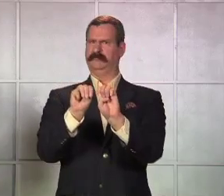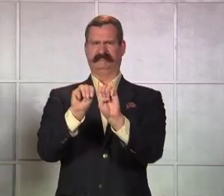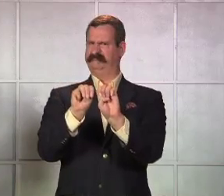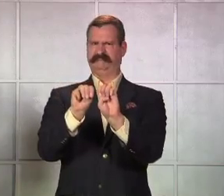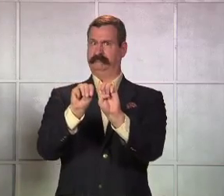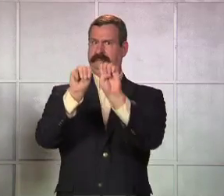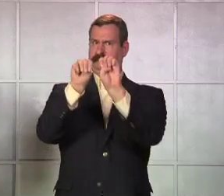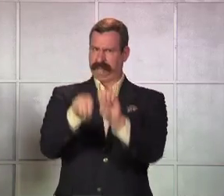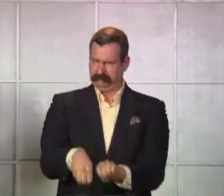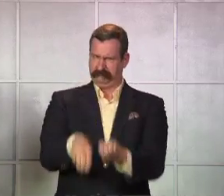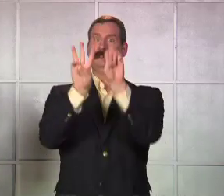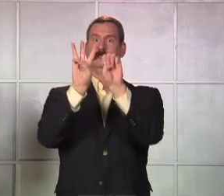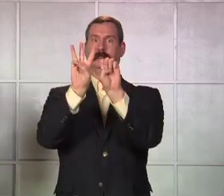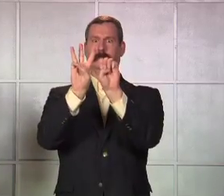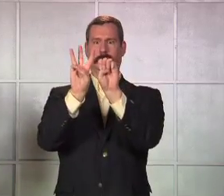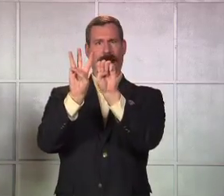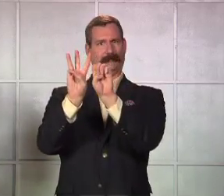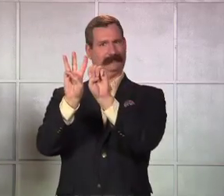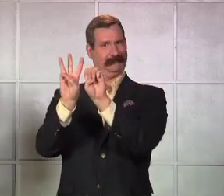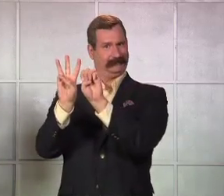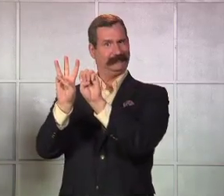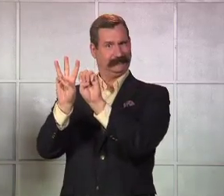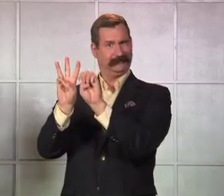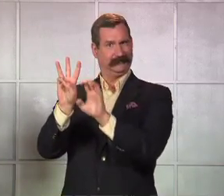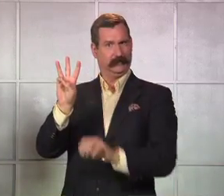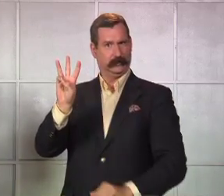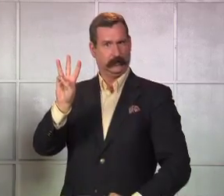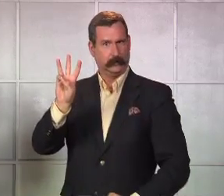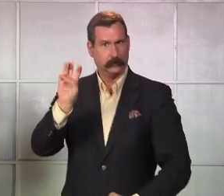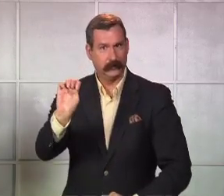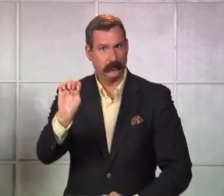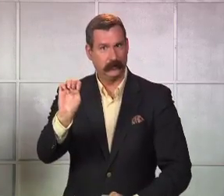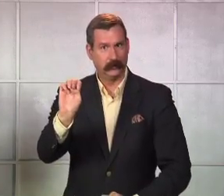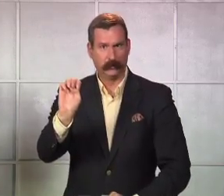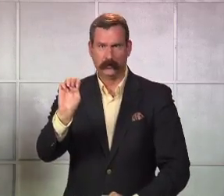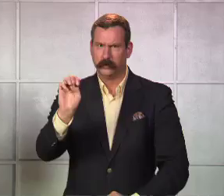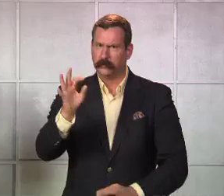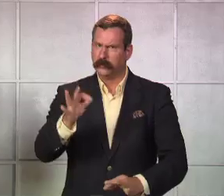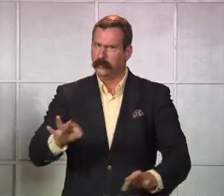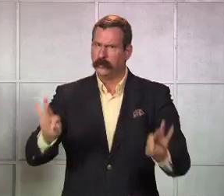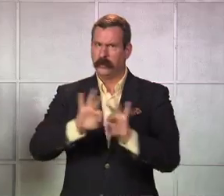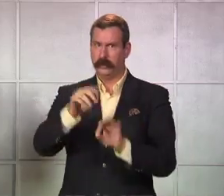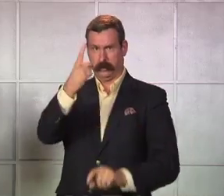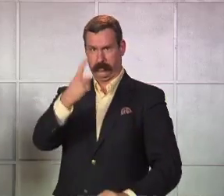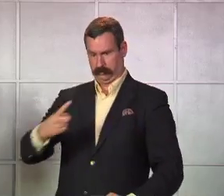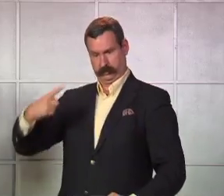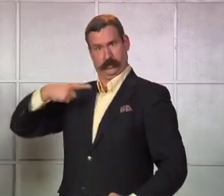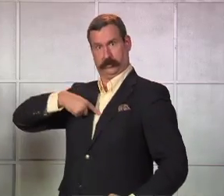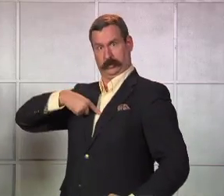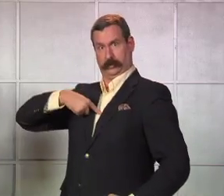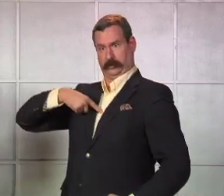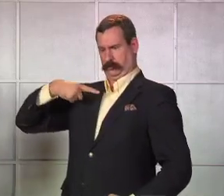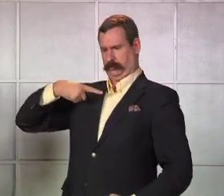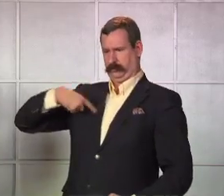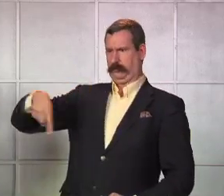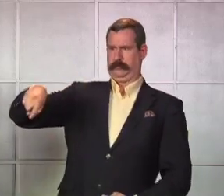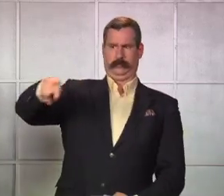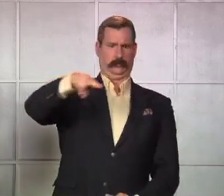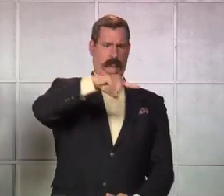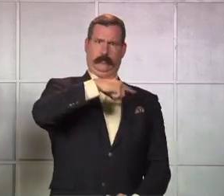No. Me needs to change and become we. That is very important. A team is not me, a team